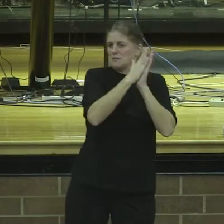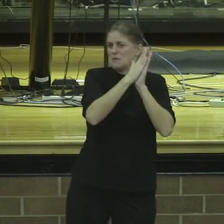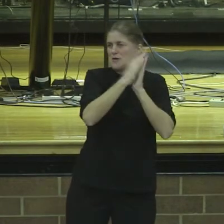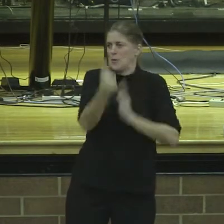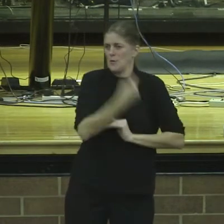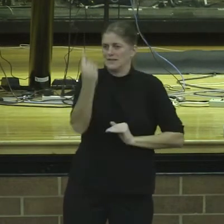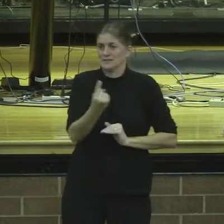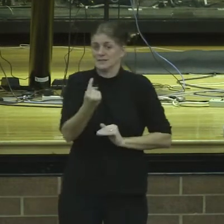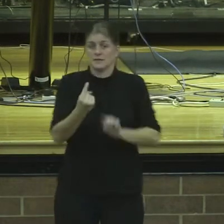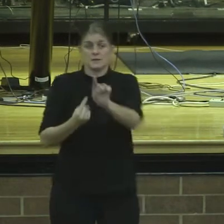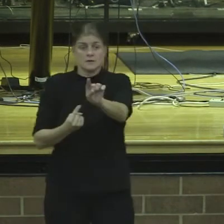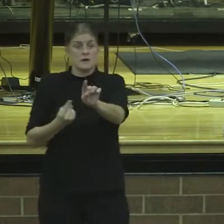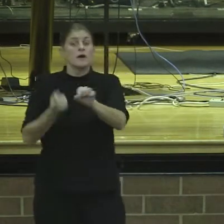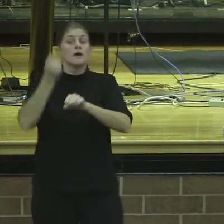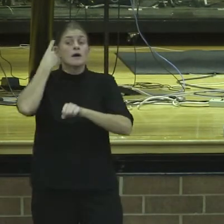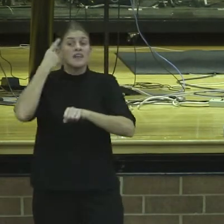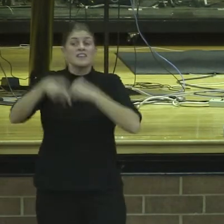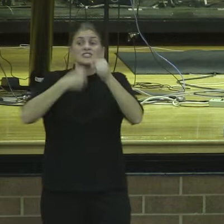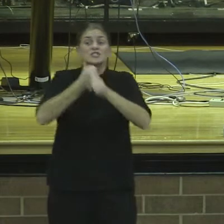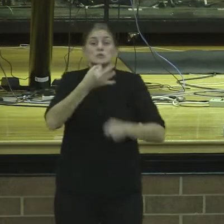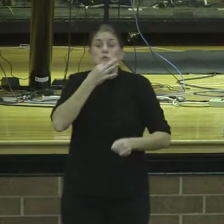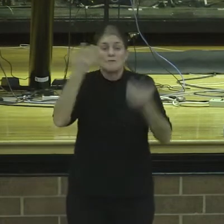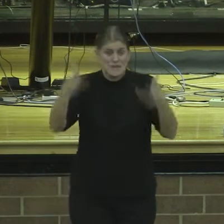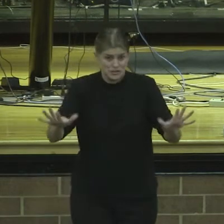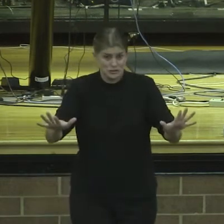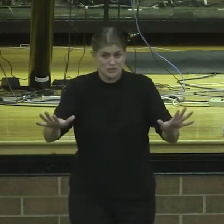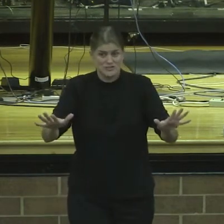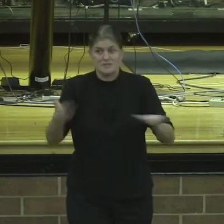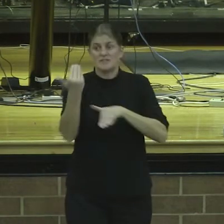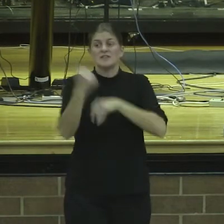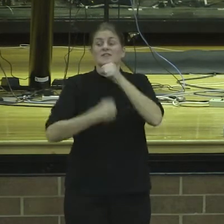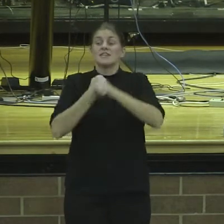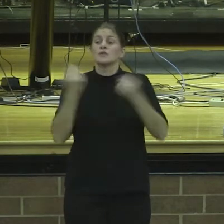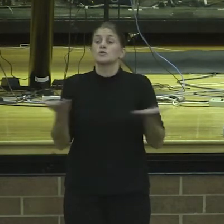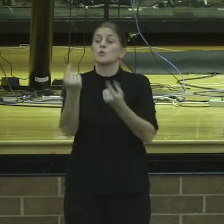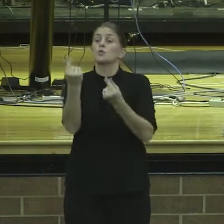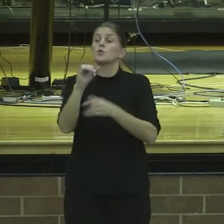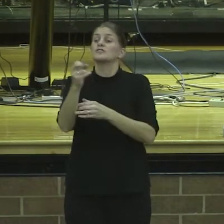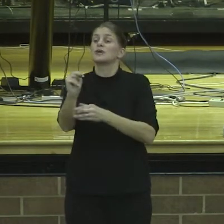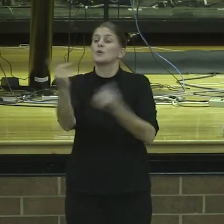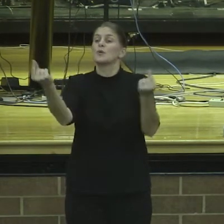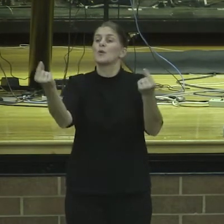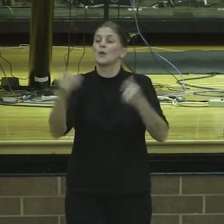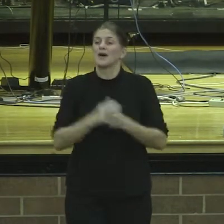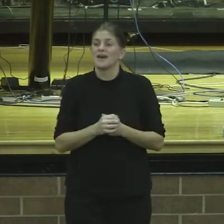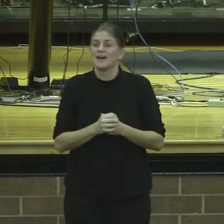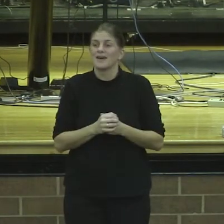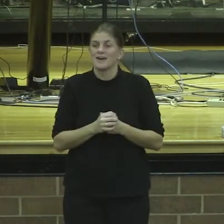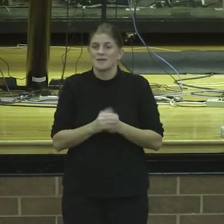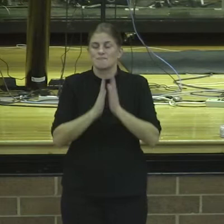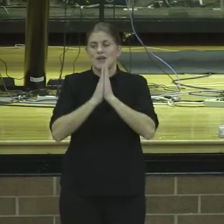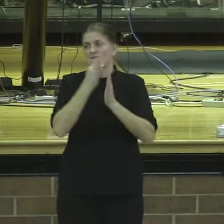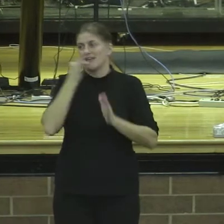Now we're coming to the end of our year, and this is something, again, for 15 years here at Victory, we have always done this on January, sometimes at